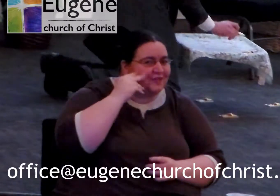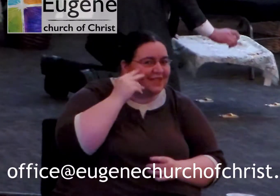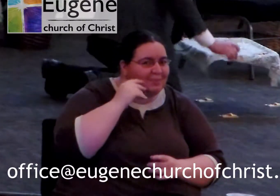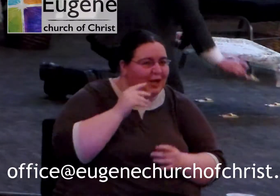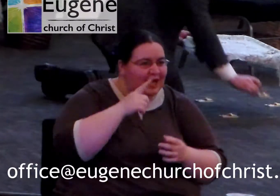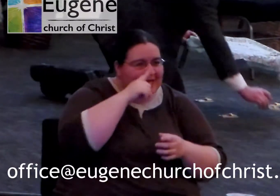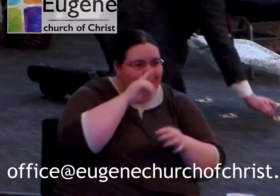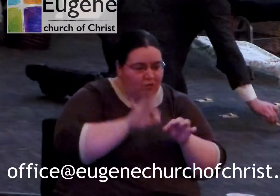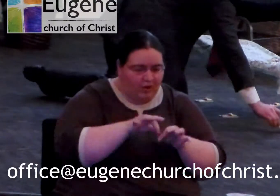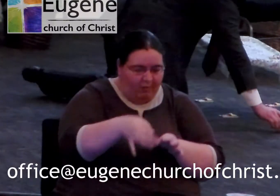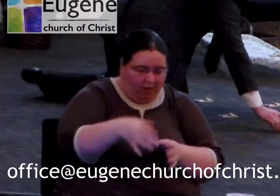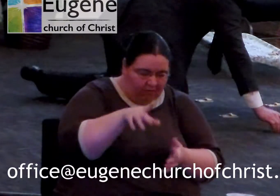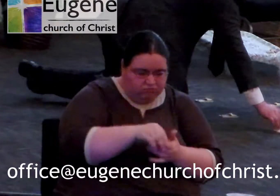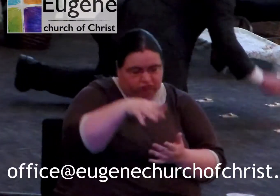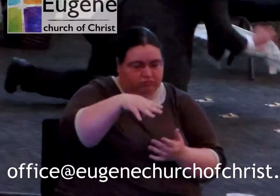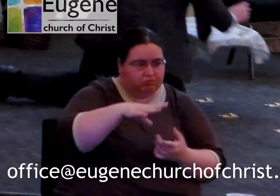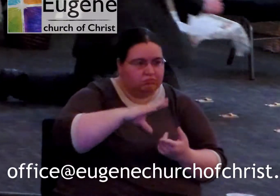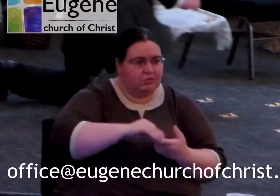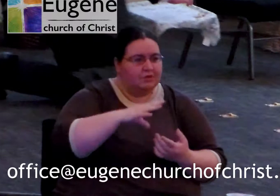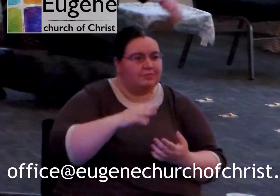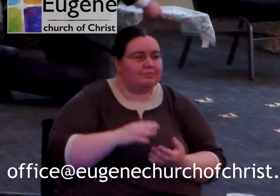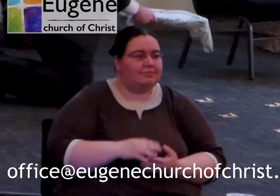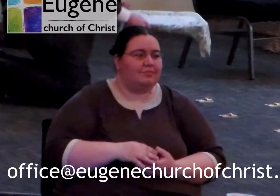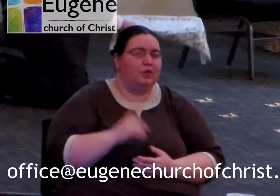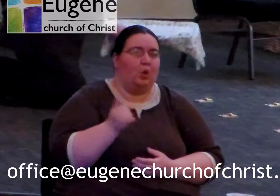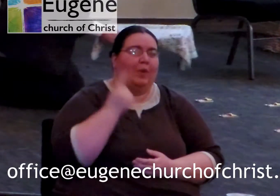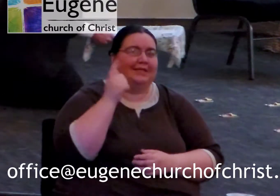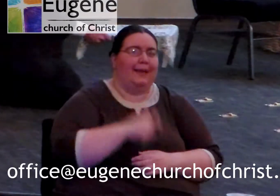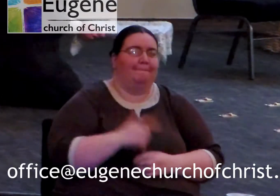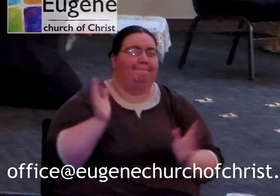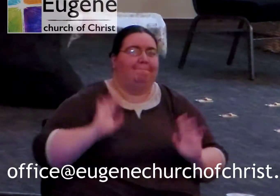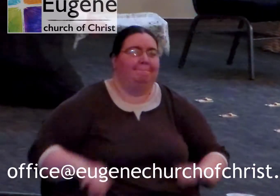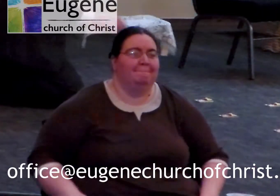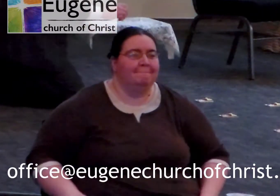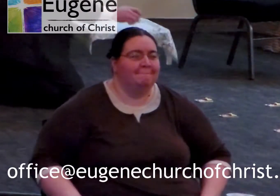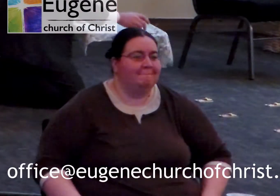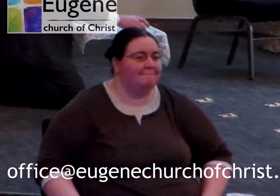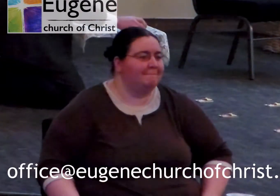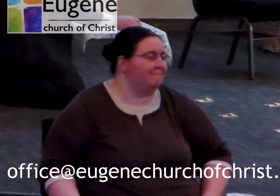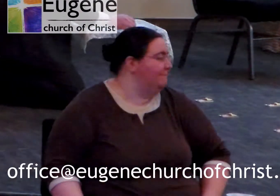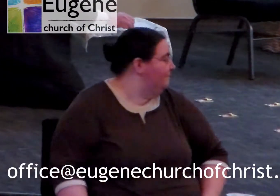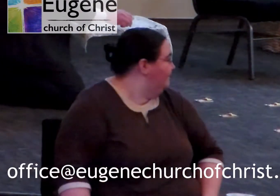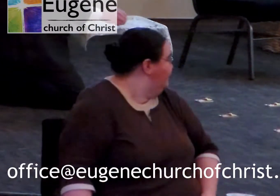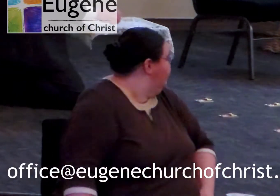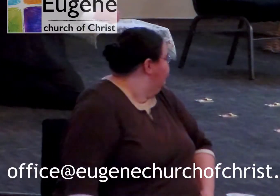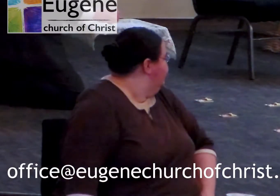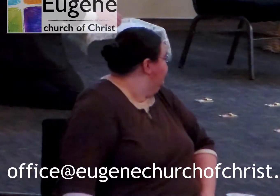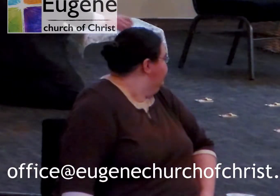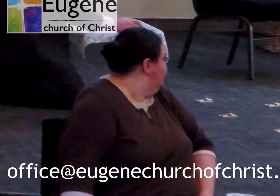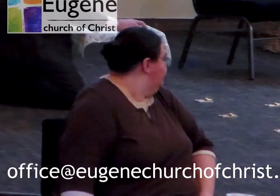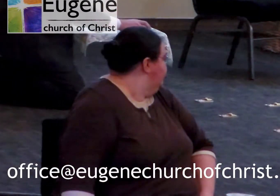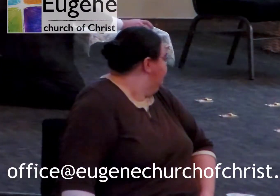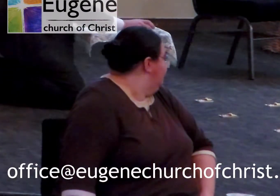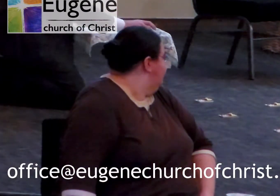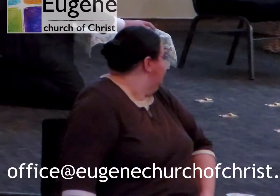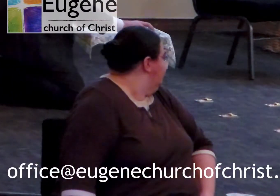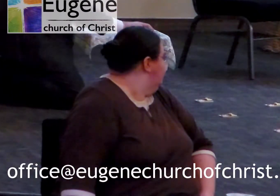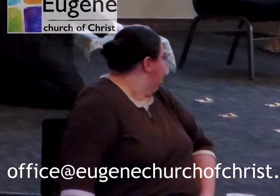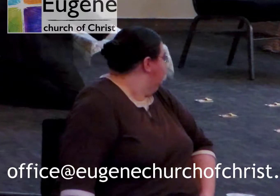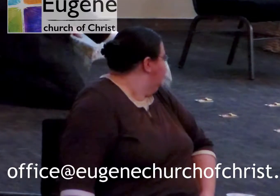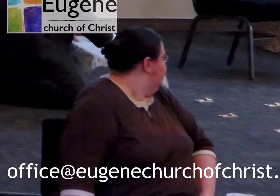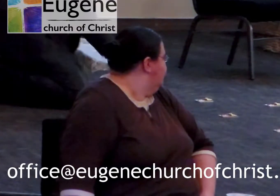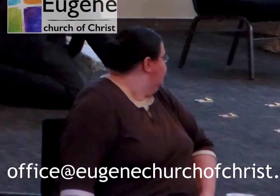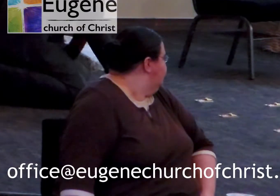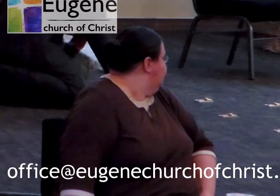speak there anymore. So I'm a little bit leery about this one. This one looks a little trigger